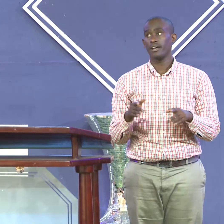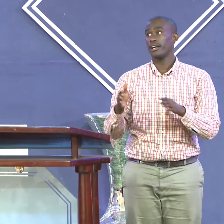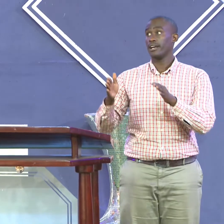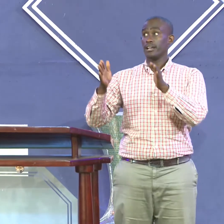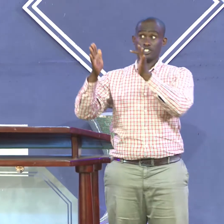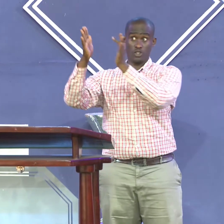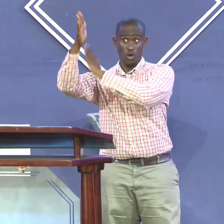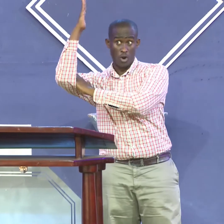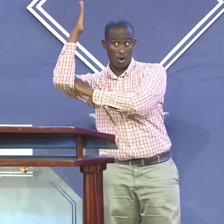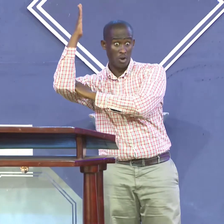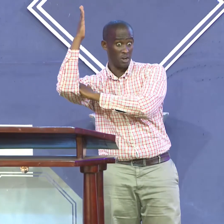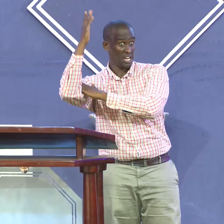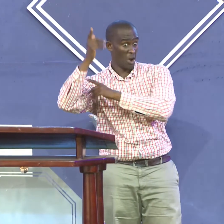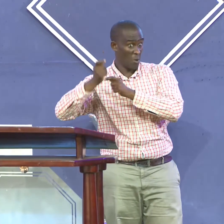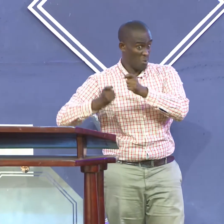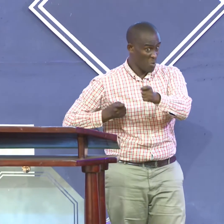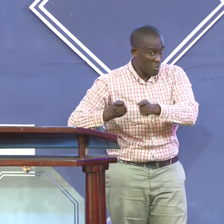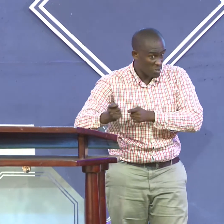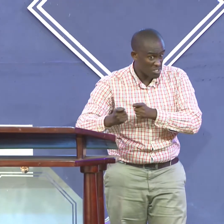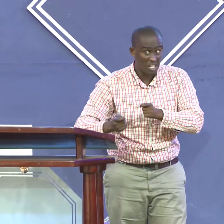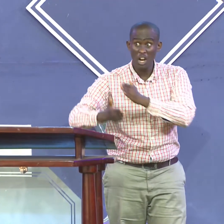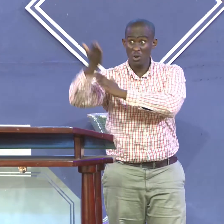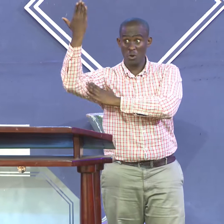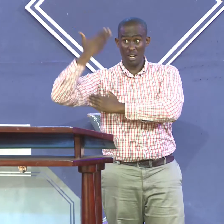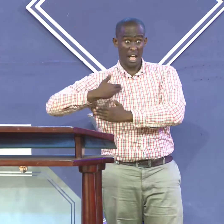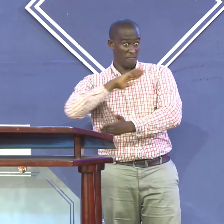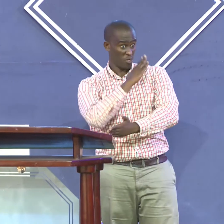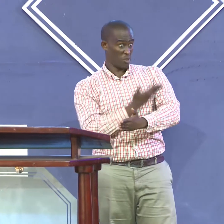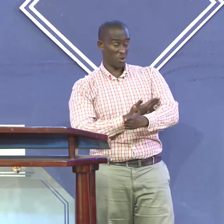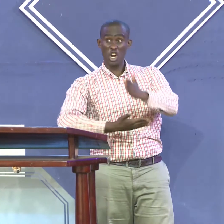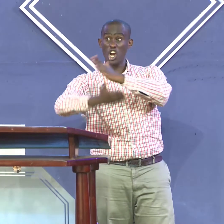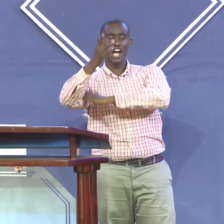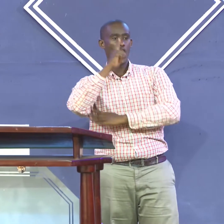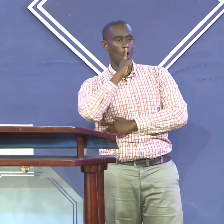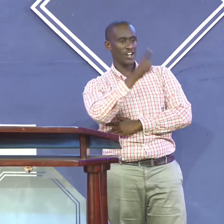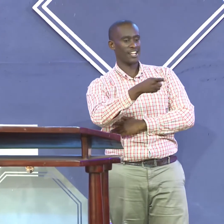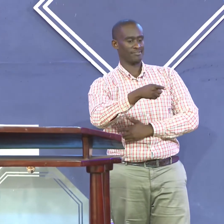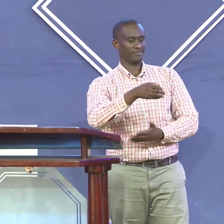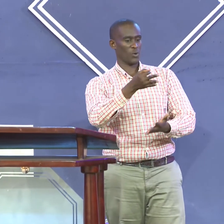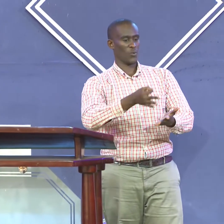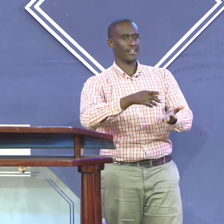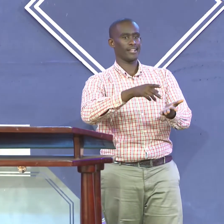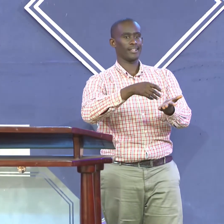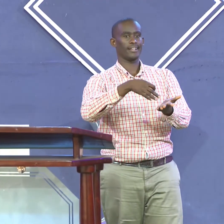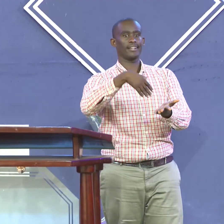time. And because he has authority over them, he will command them. You